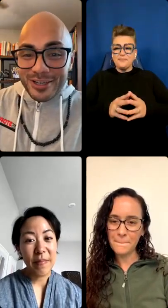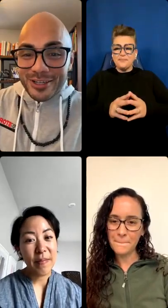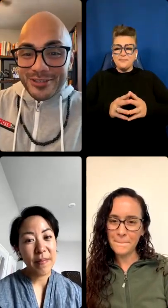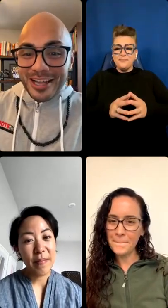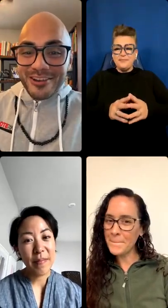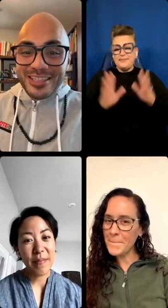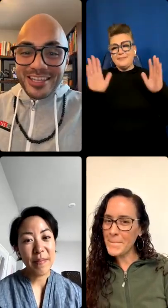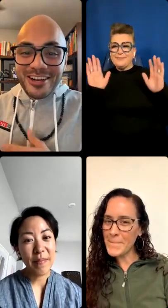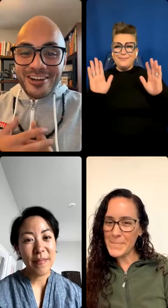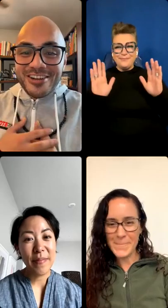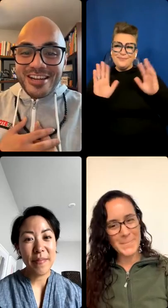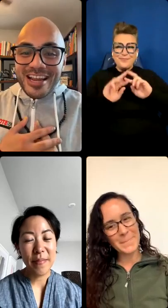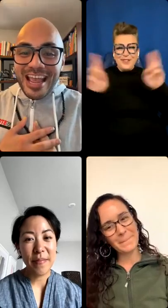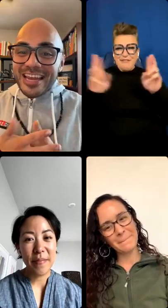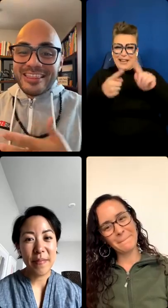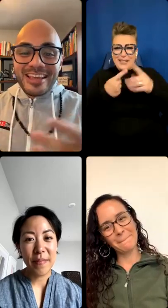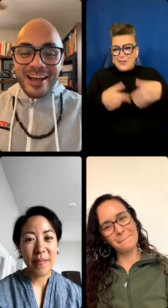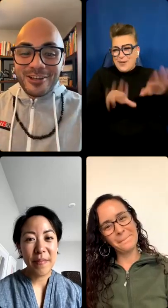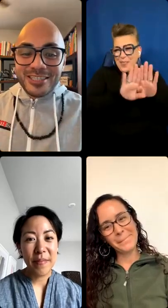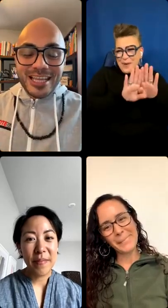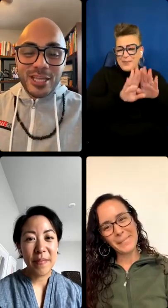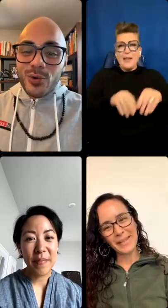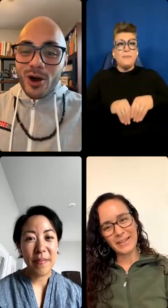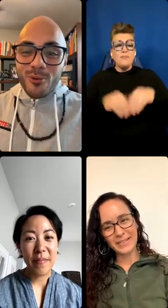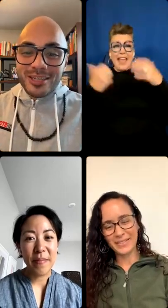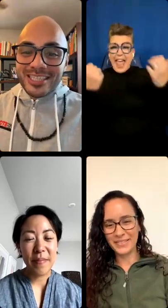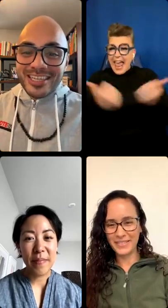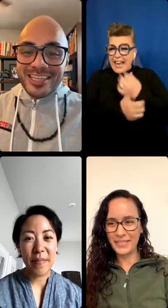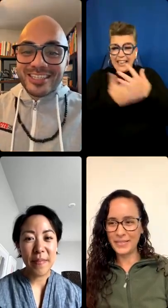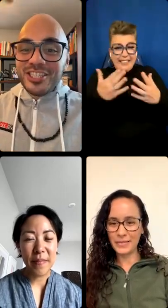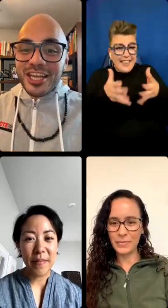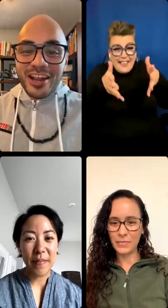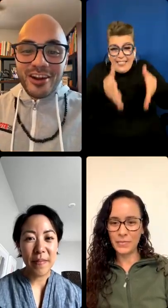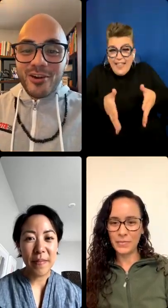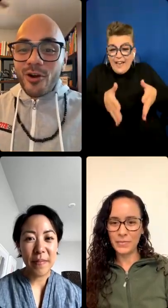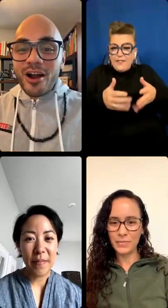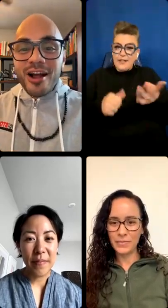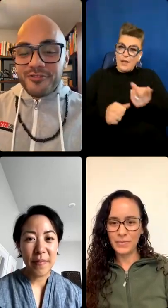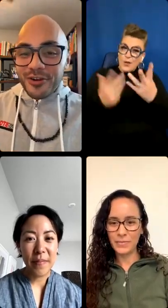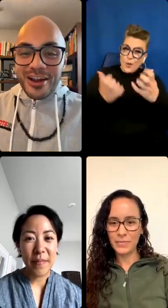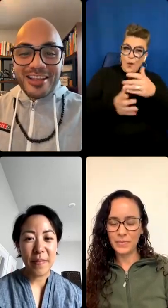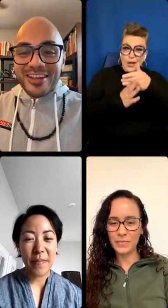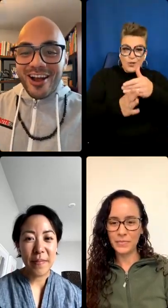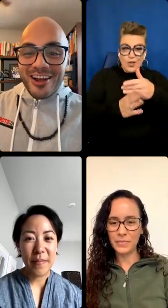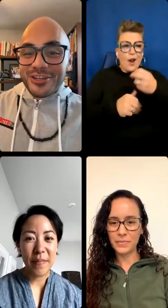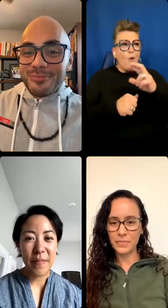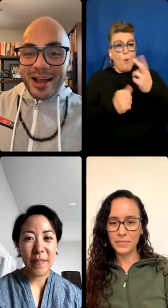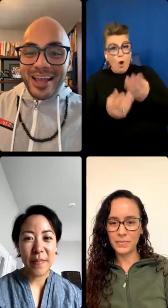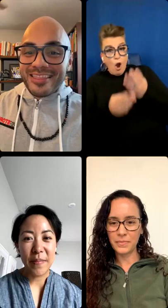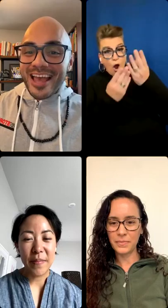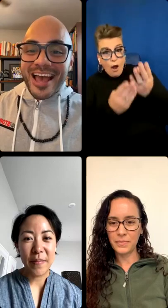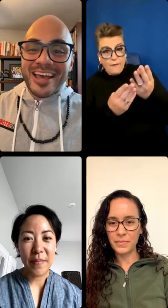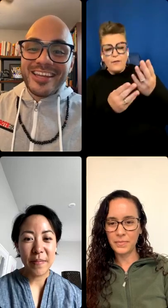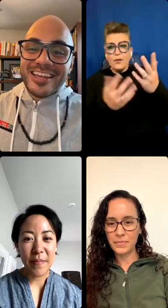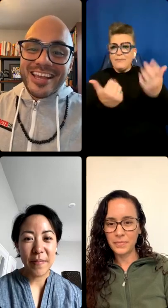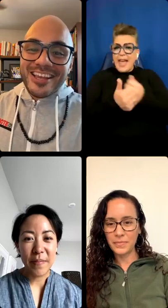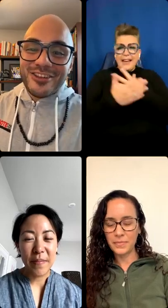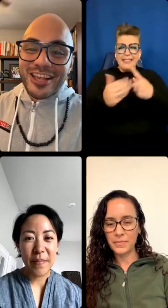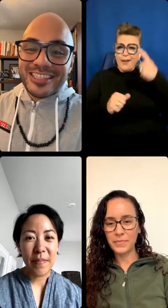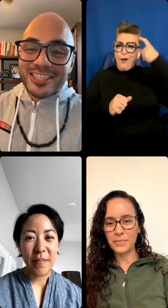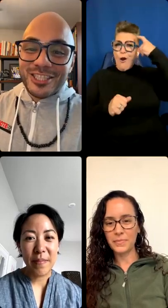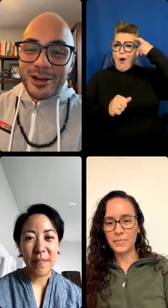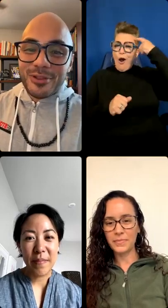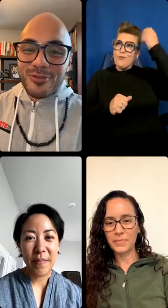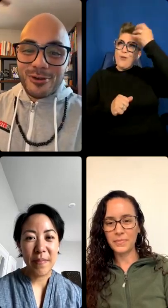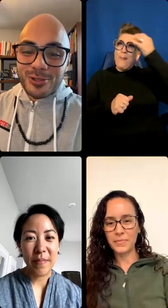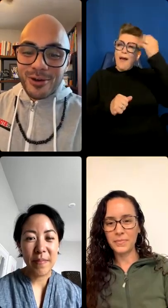get ready to close out, is there anything else that you all want to share or offer, anything on your mind that you'd